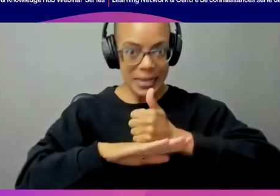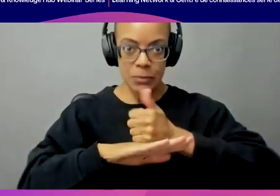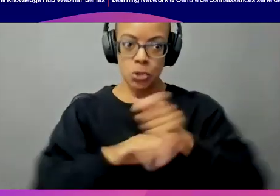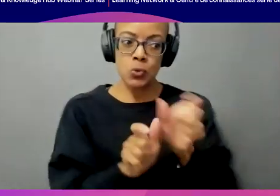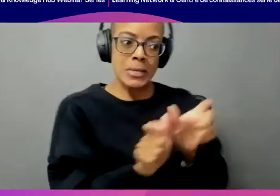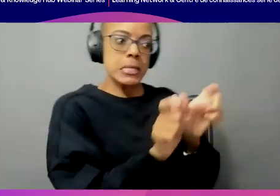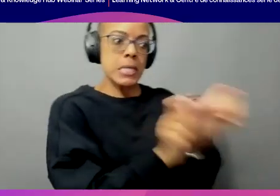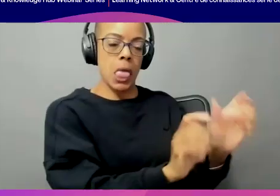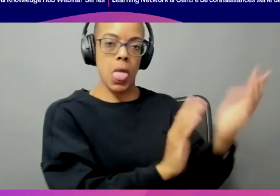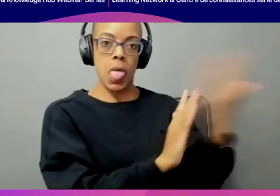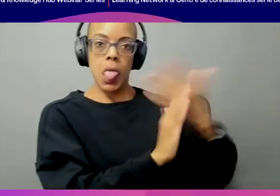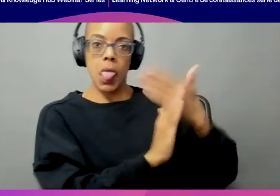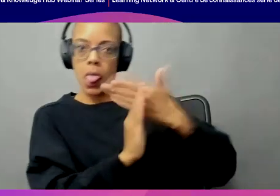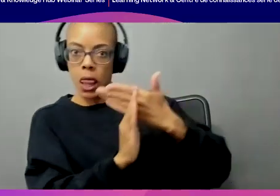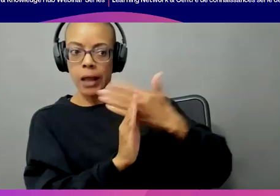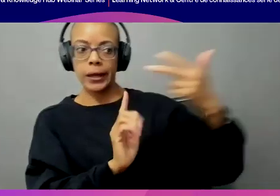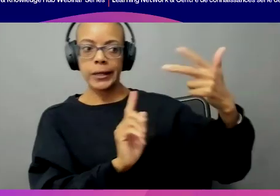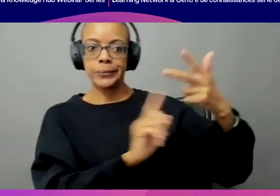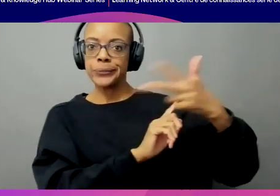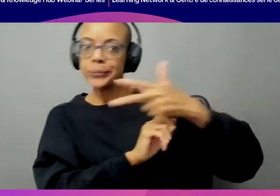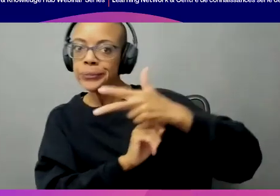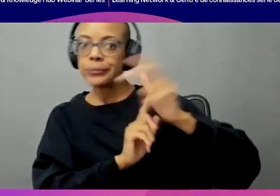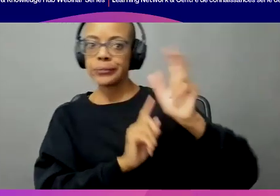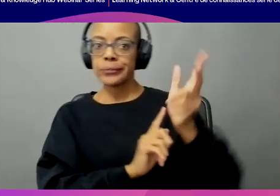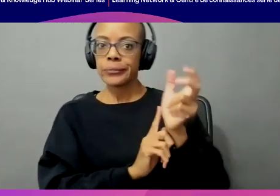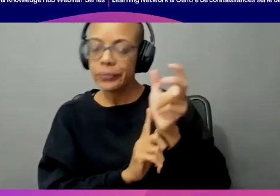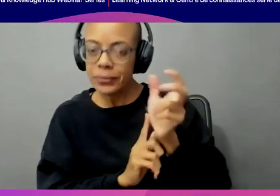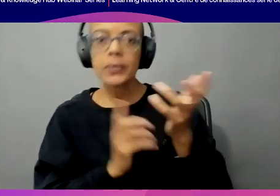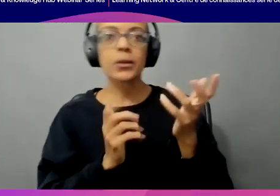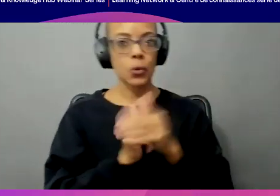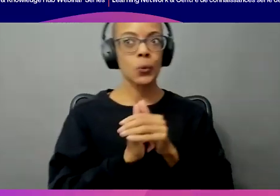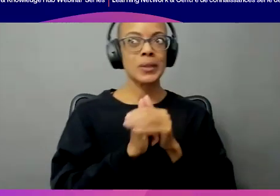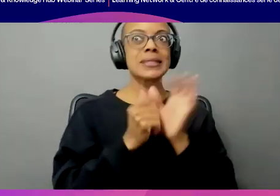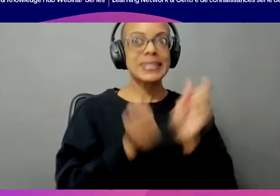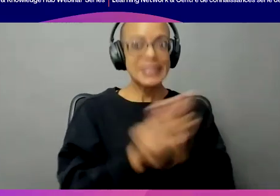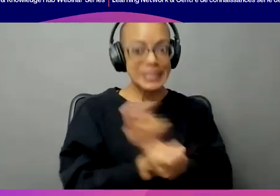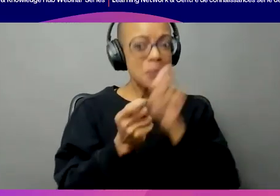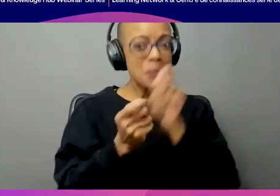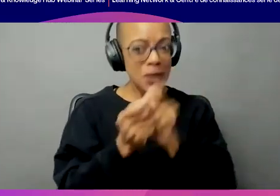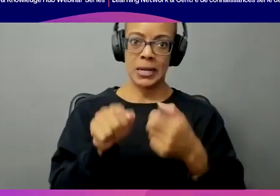happen simply due to the nature of the technology like texting.